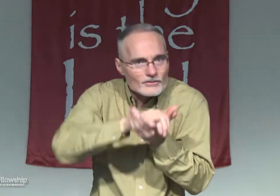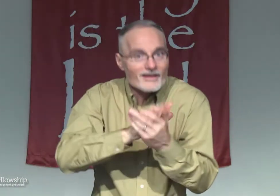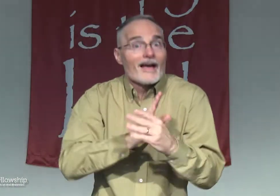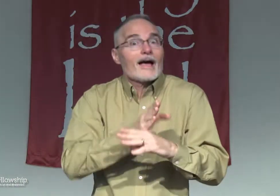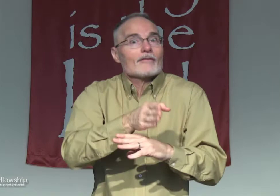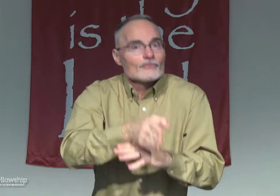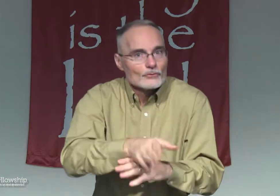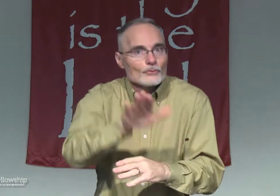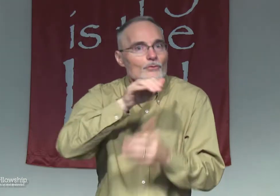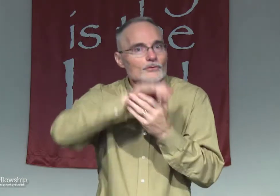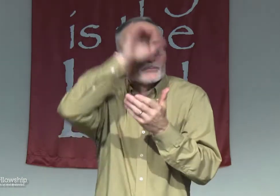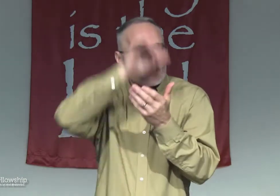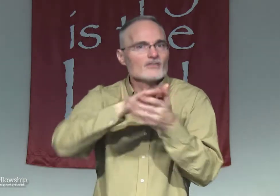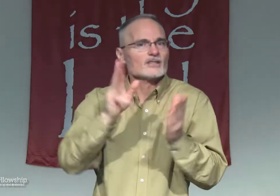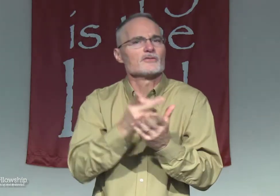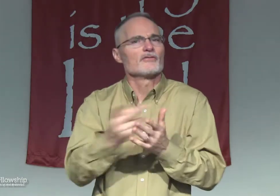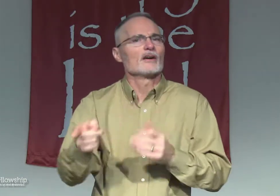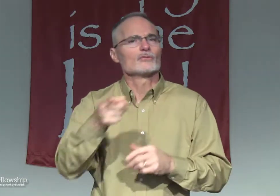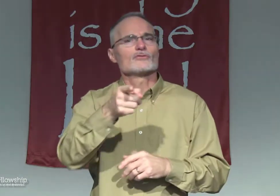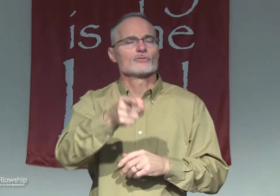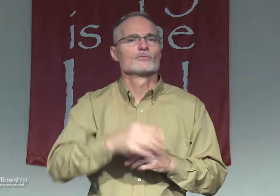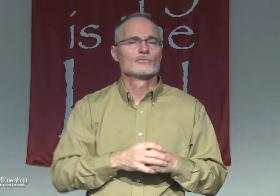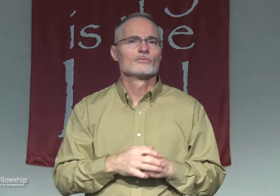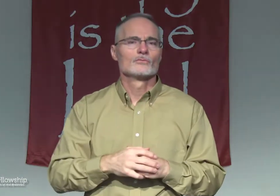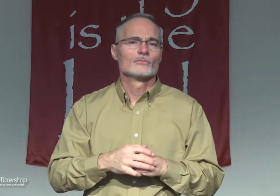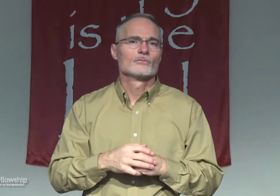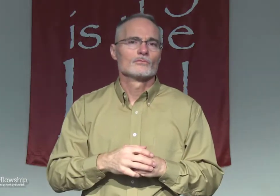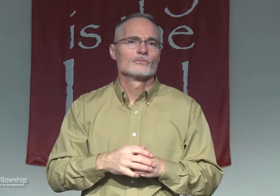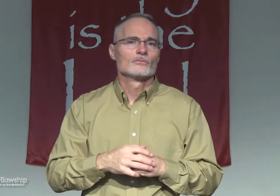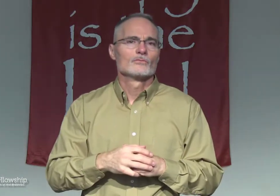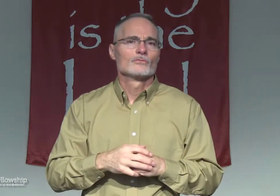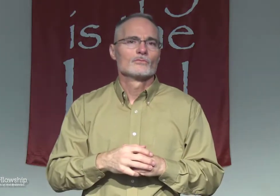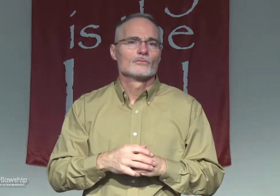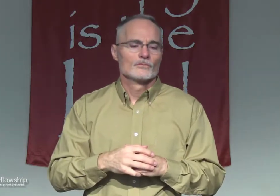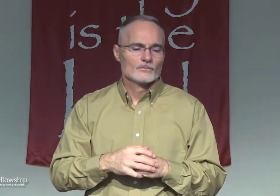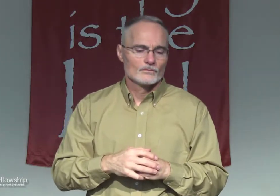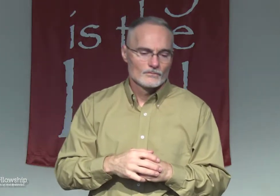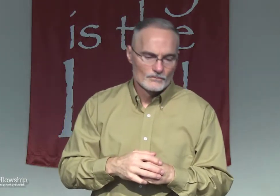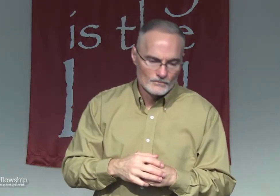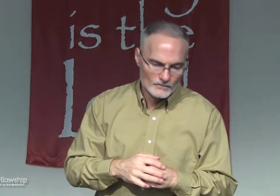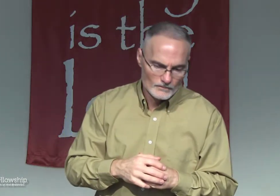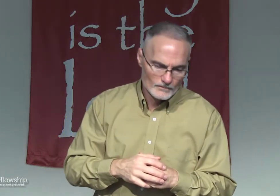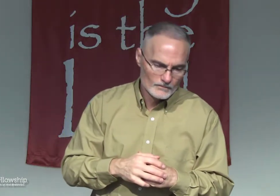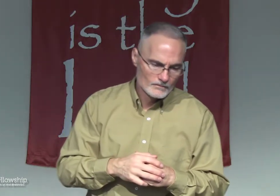Try to love your spouse after they've failed you.